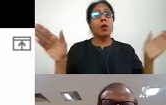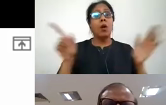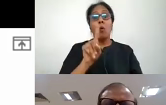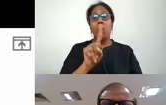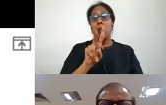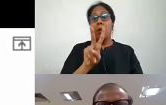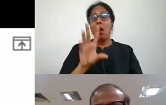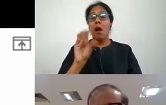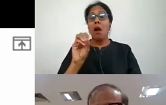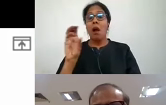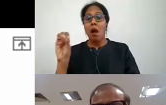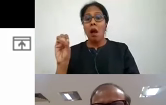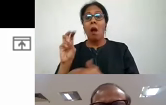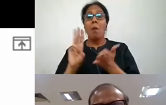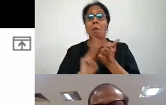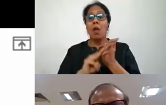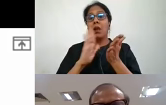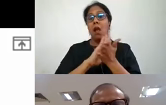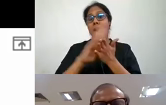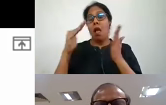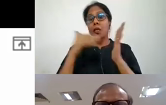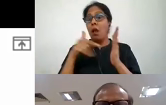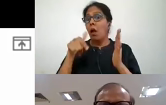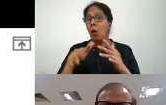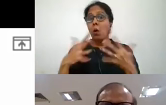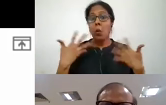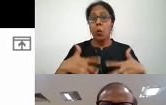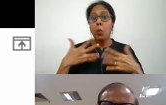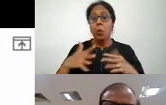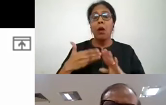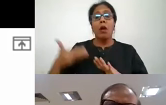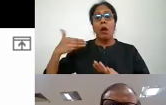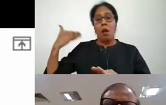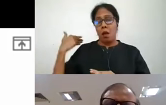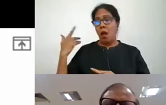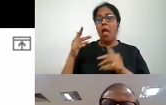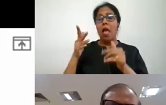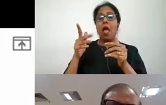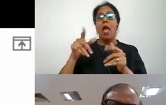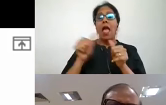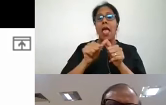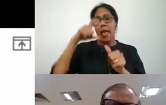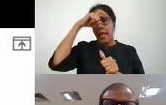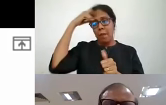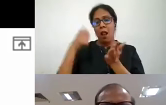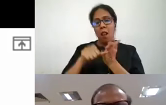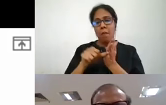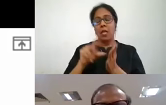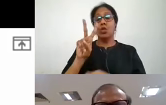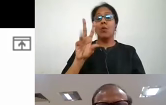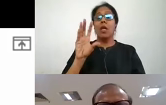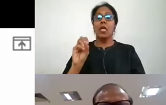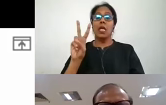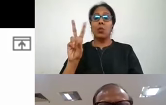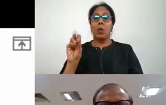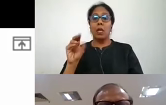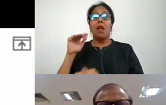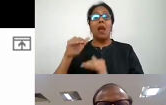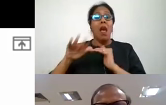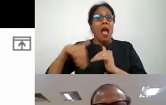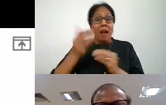in 6 gigahertz band was termed as a historic event in April 2020. And post that, 10 more countries, South Korea,